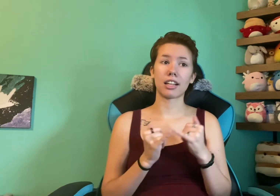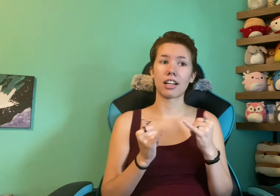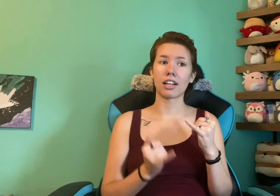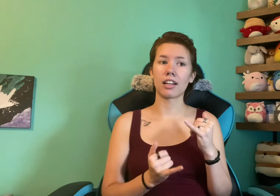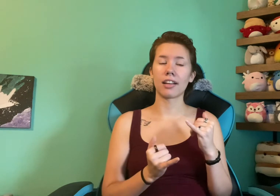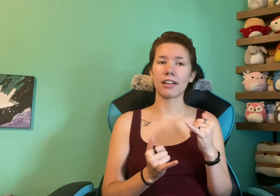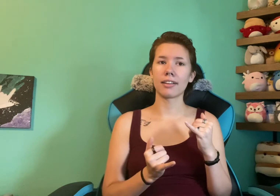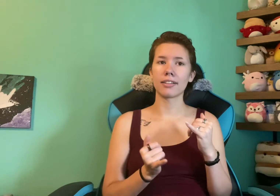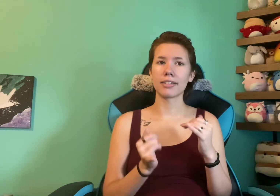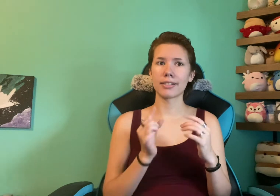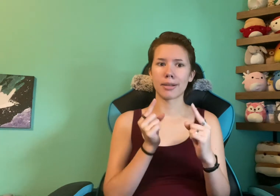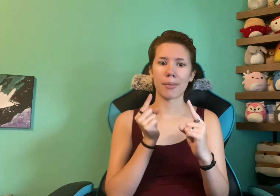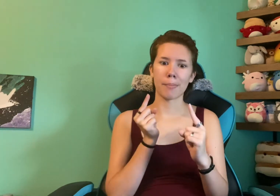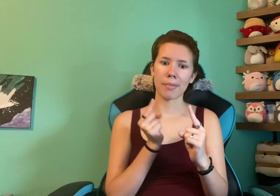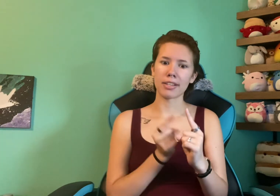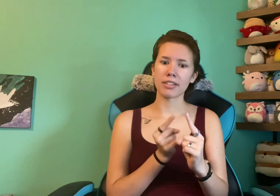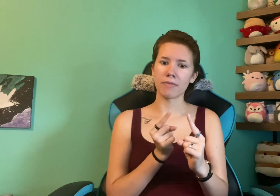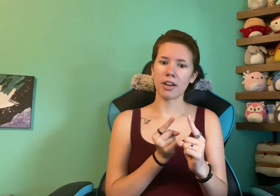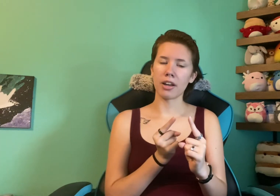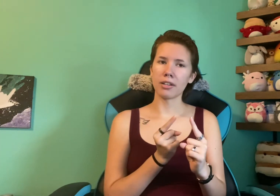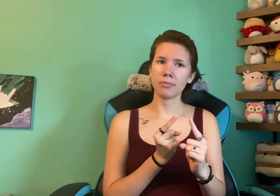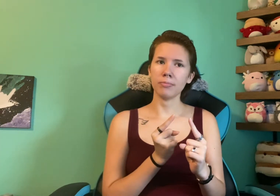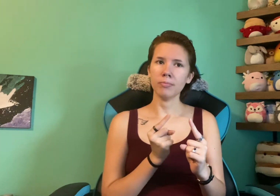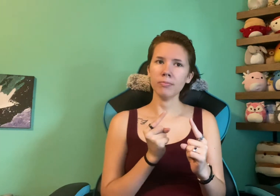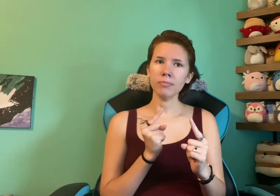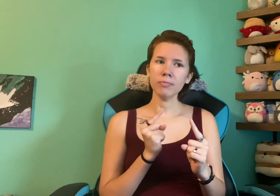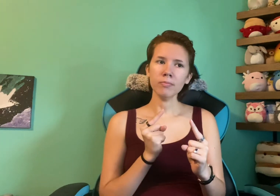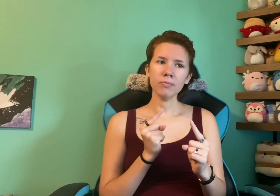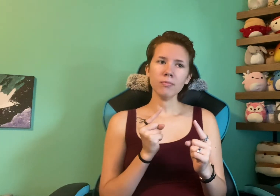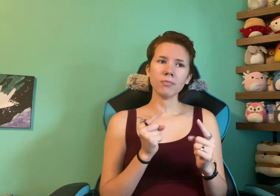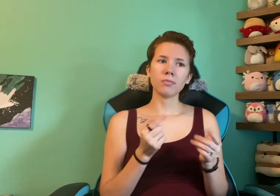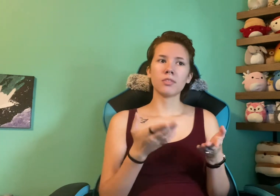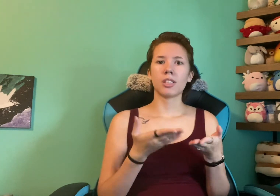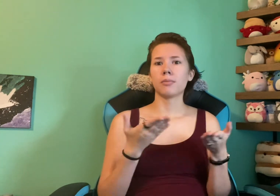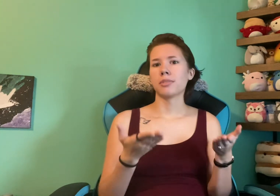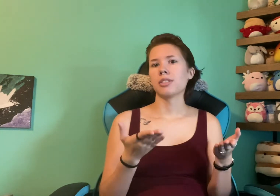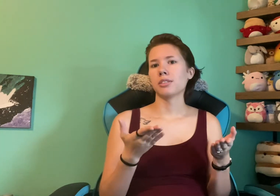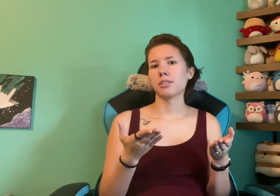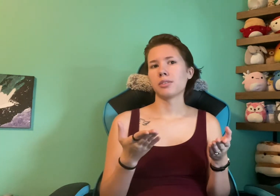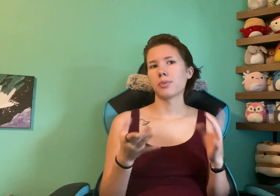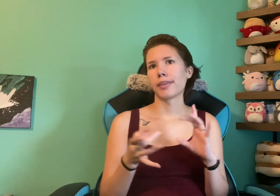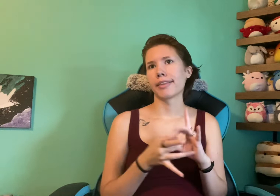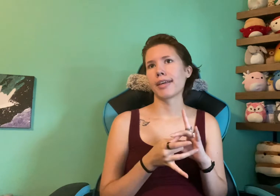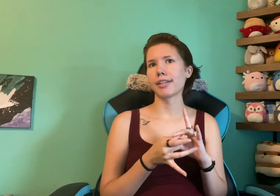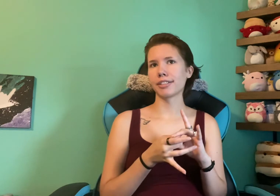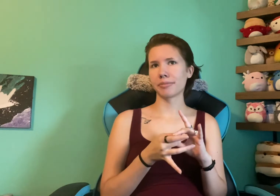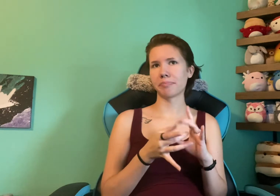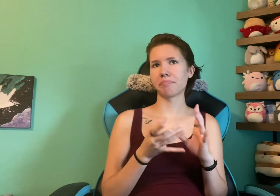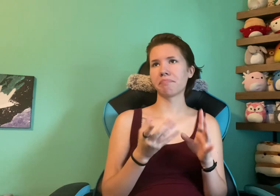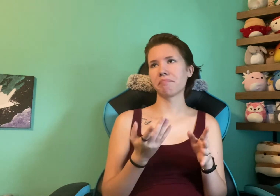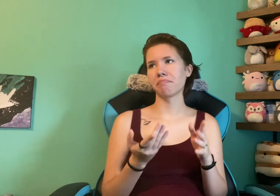among objects along some dimension. Okay, and here's an example.